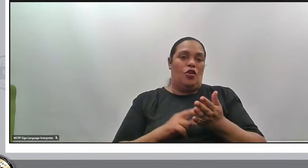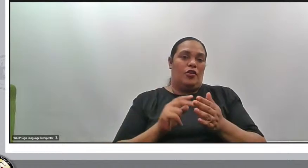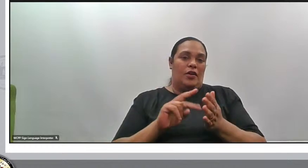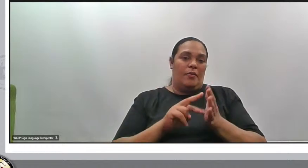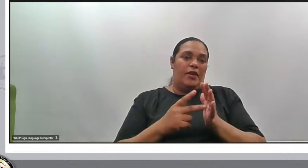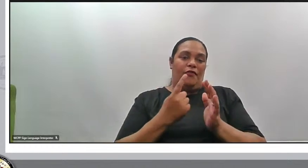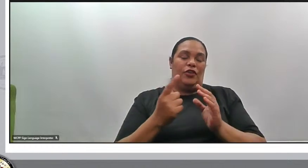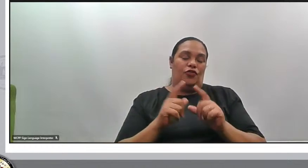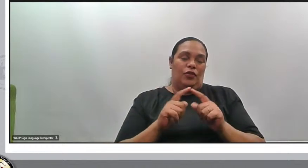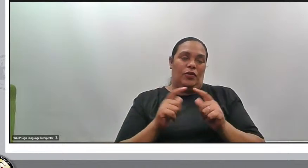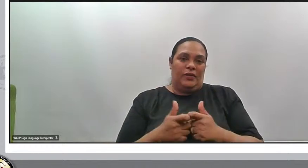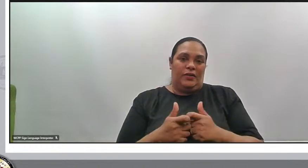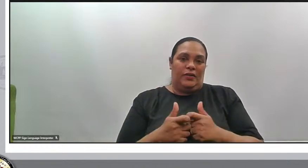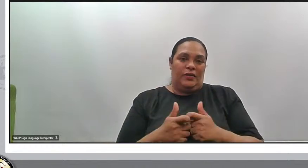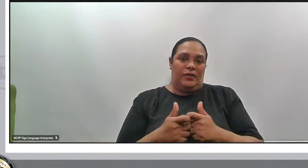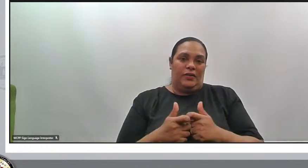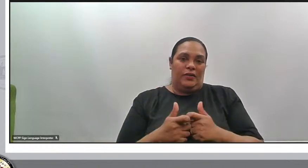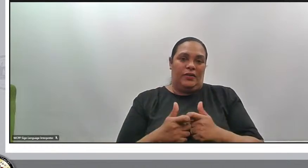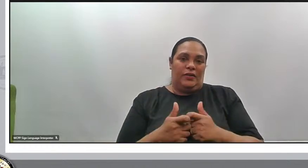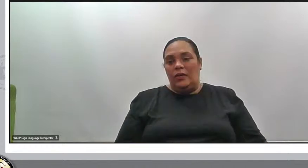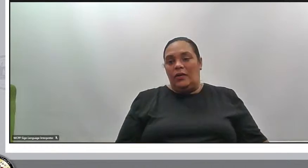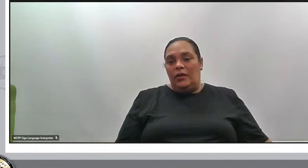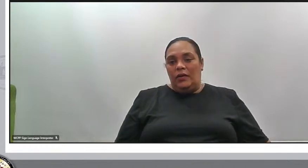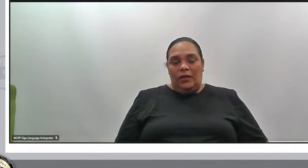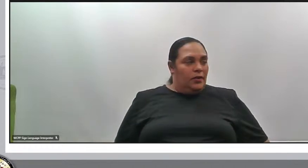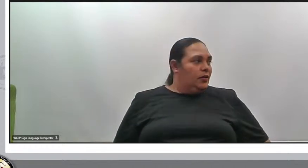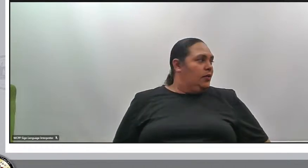every committee. Thank you.